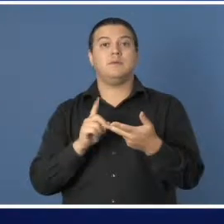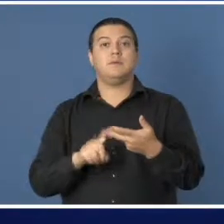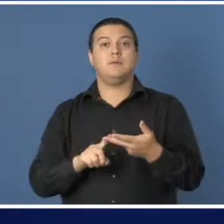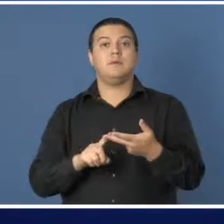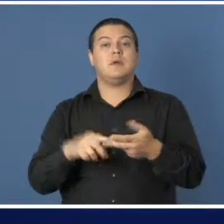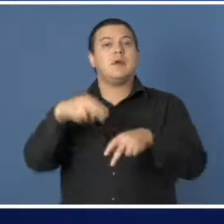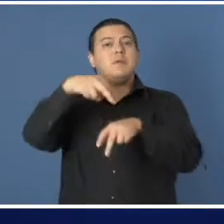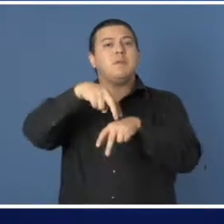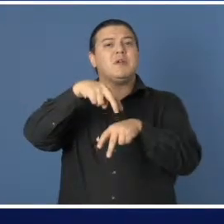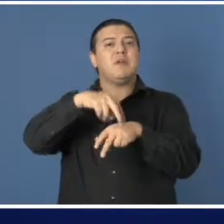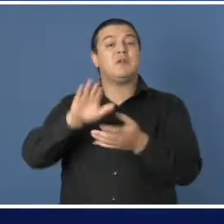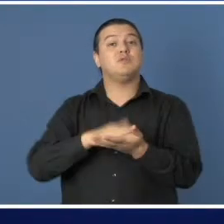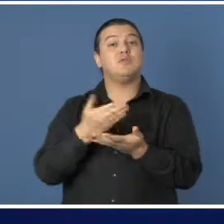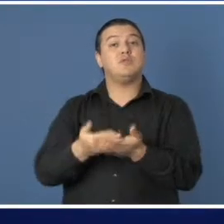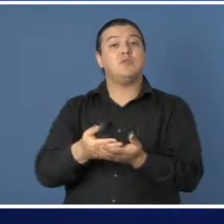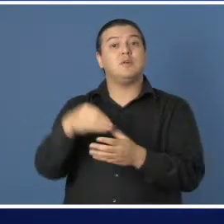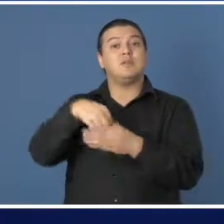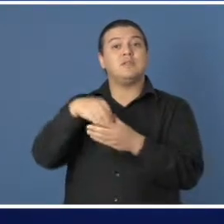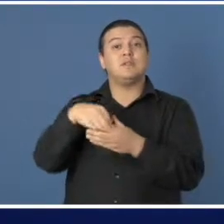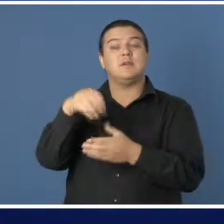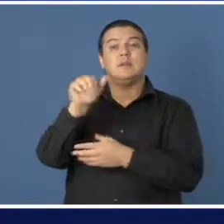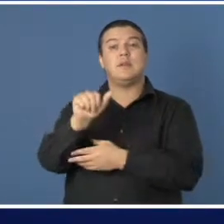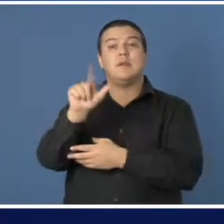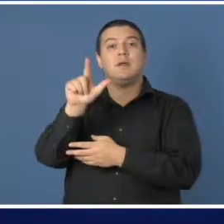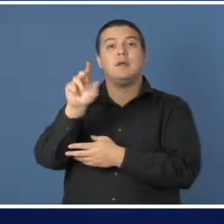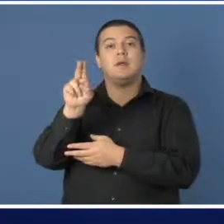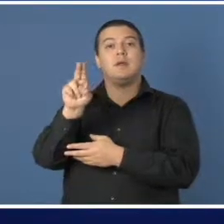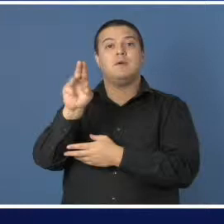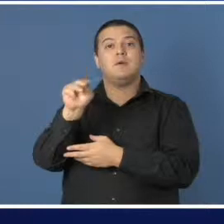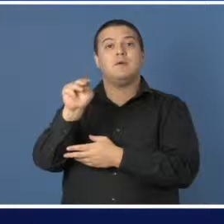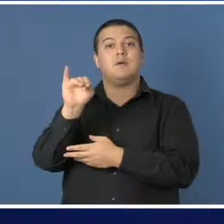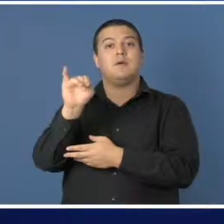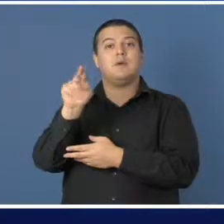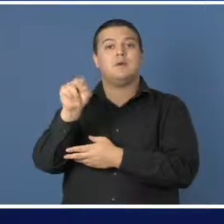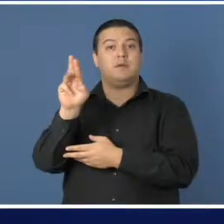potatoes cooked in aluminum foil,